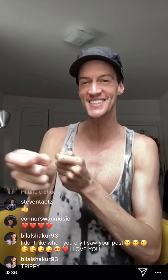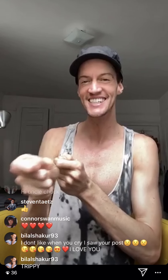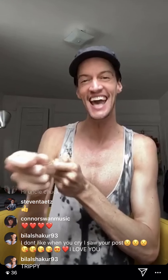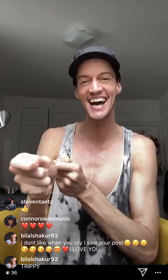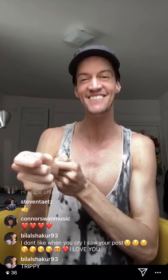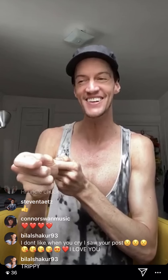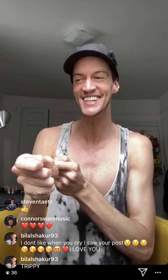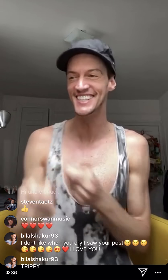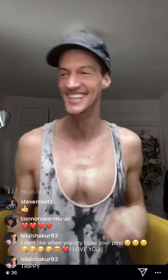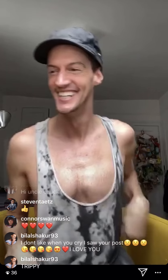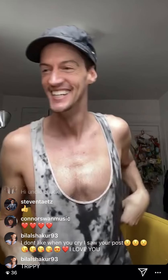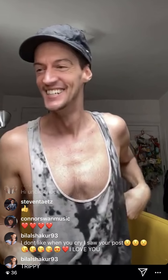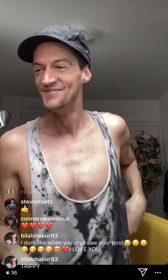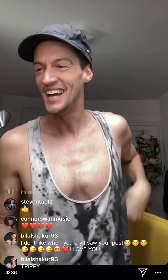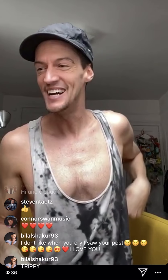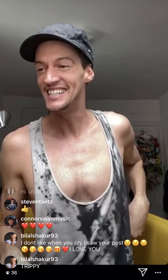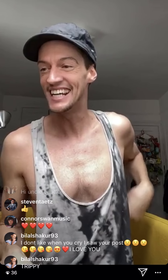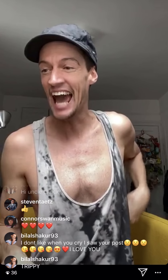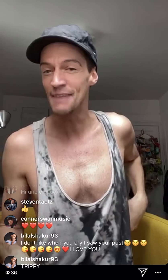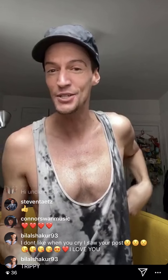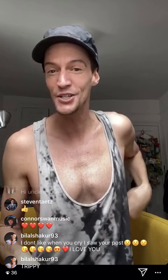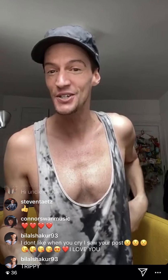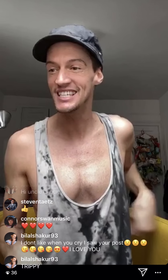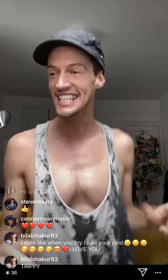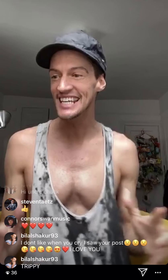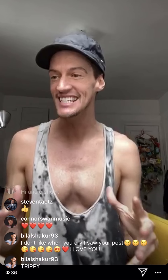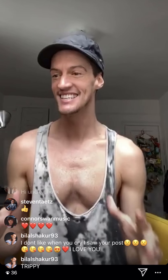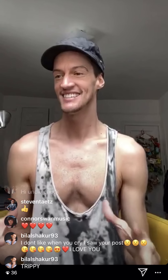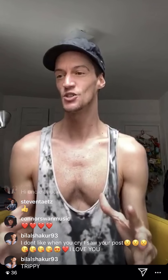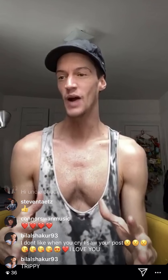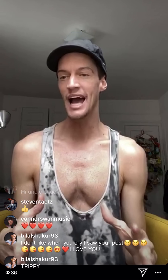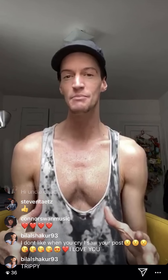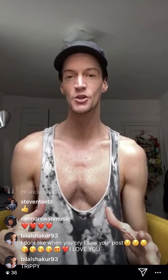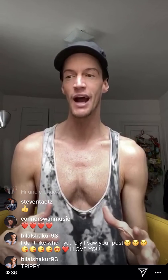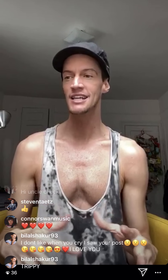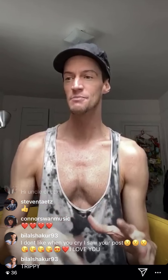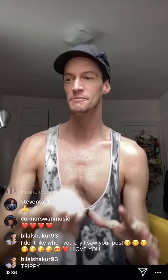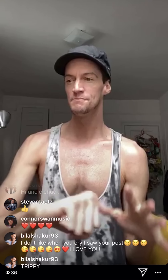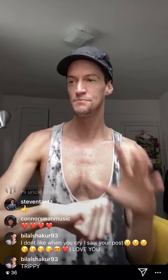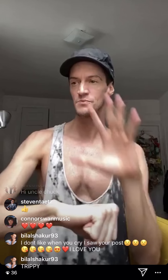Yeah, very good. To capture, seize, grab, grasp.